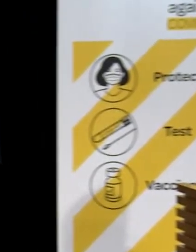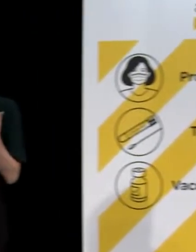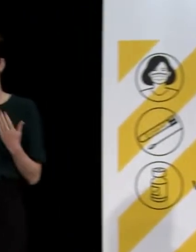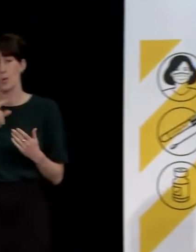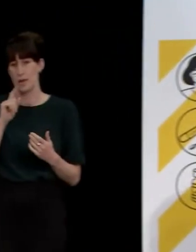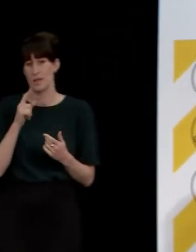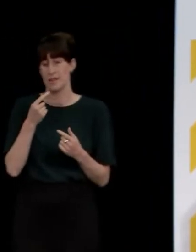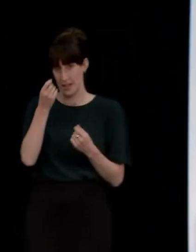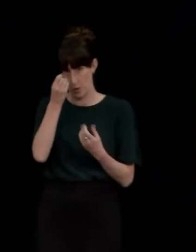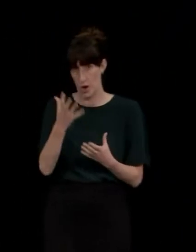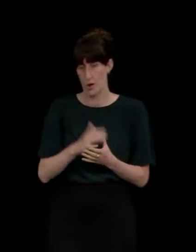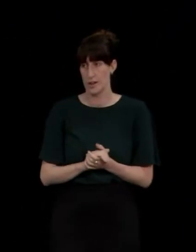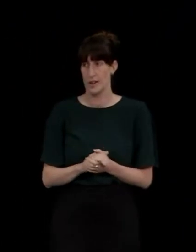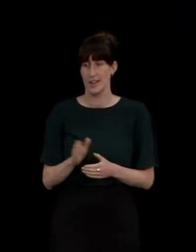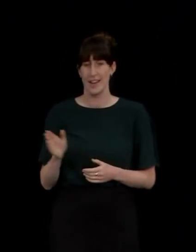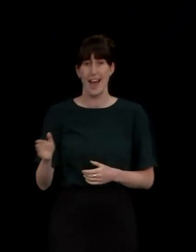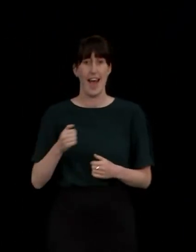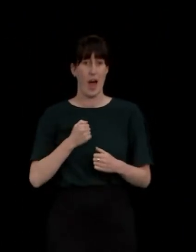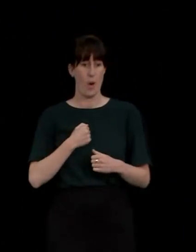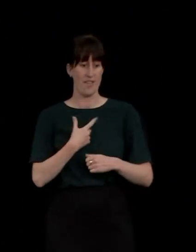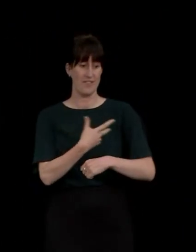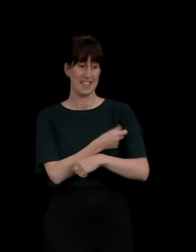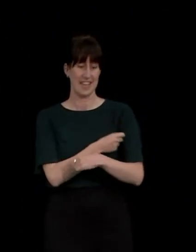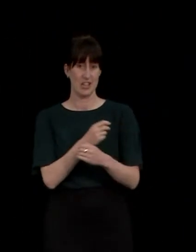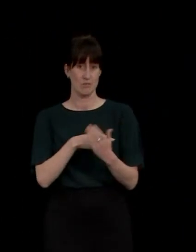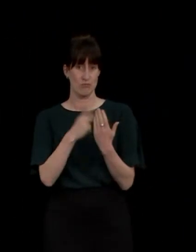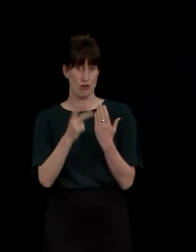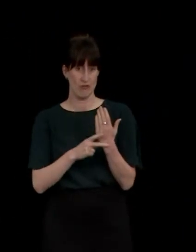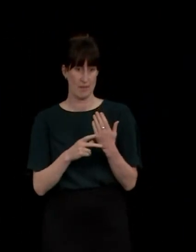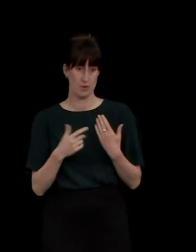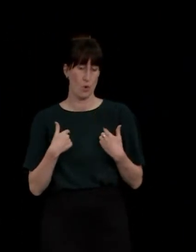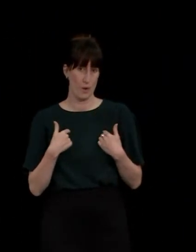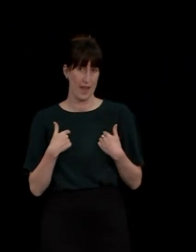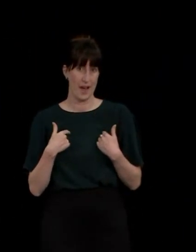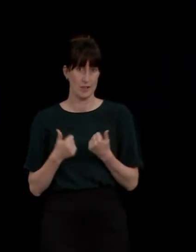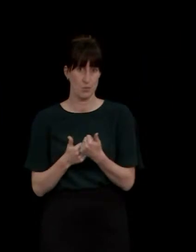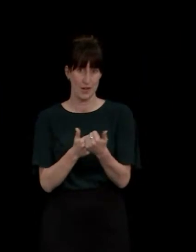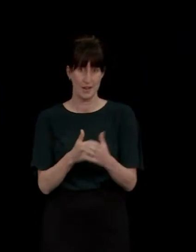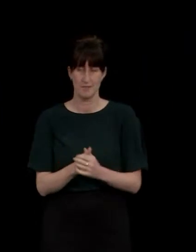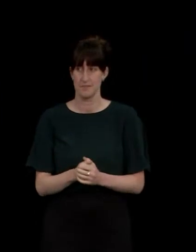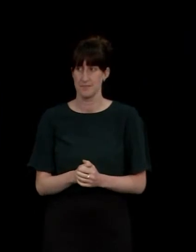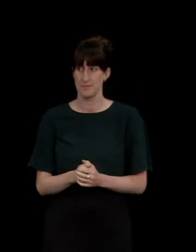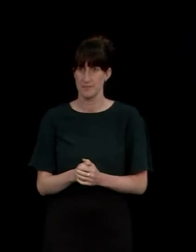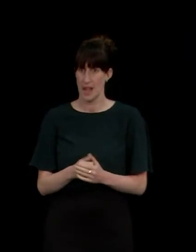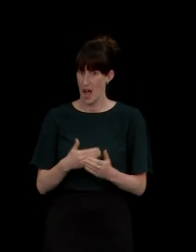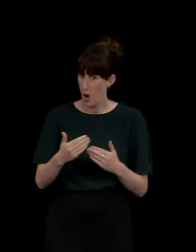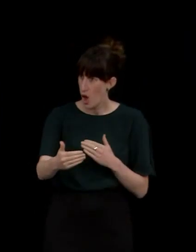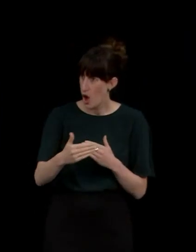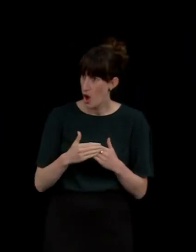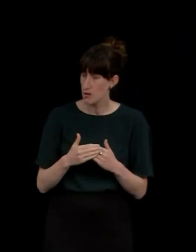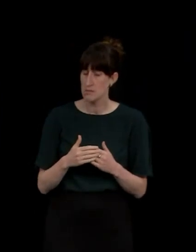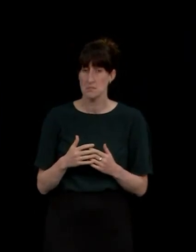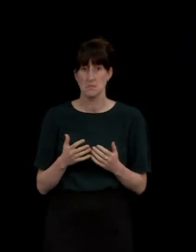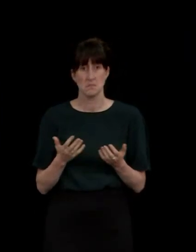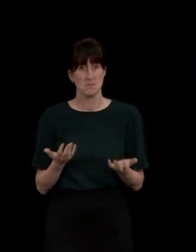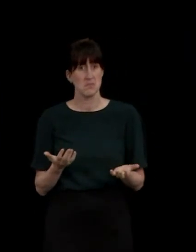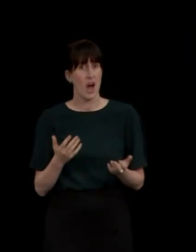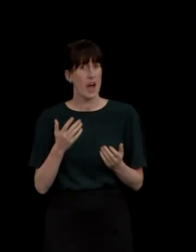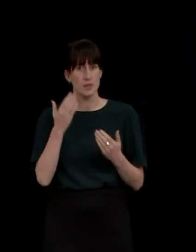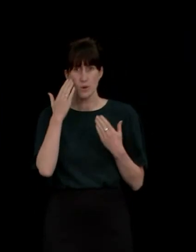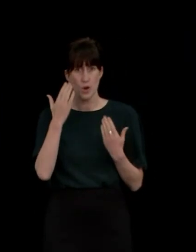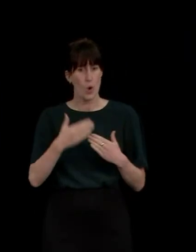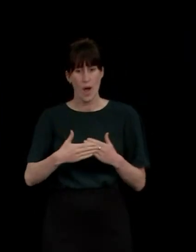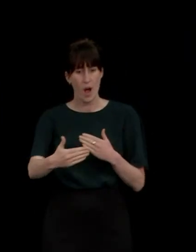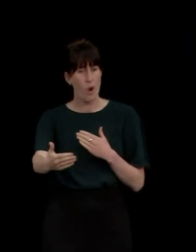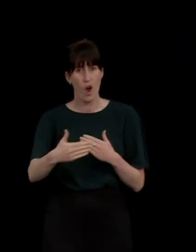it as part of our vaccination program because it's a free service. And you're intending it to run for quite a while? I haven't got the length of time that we're running it for, but